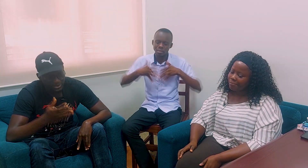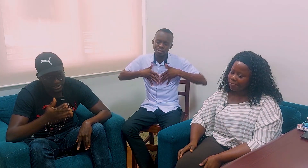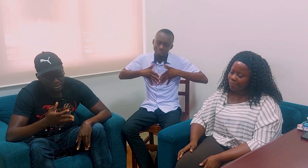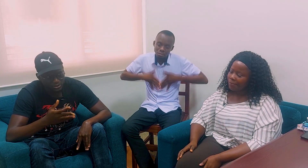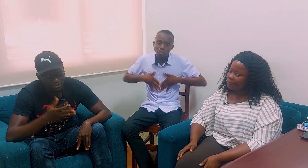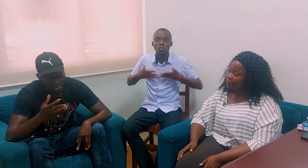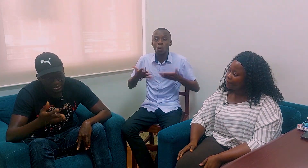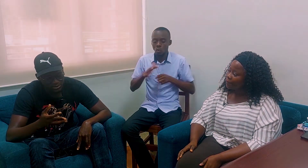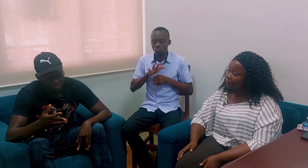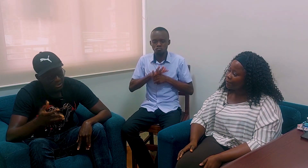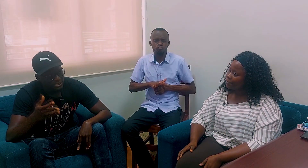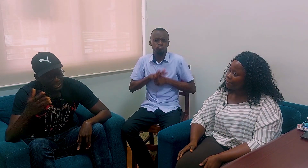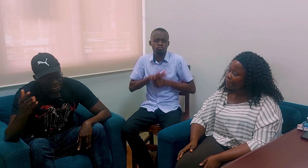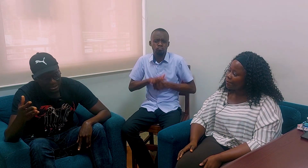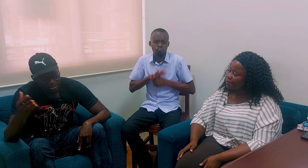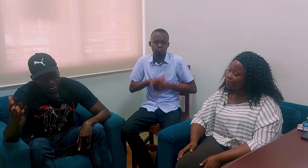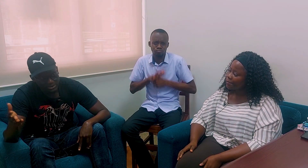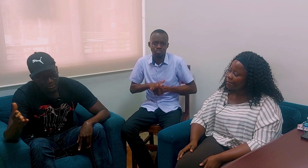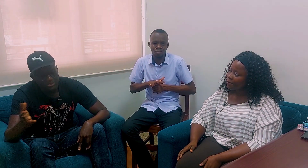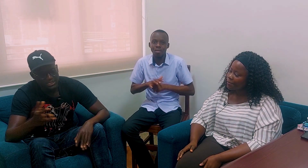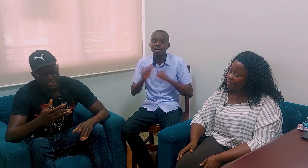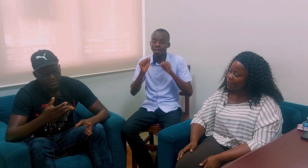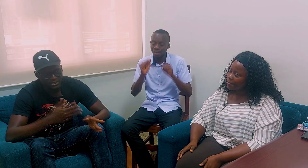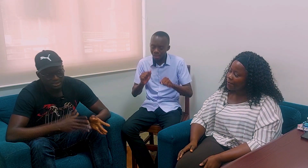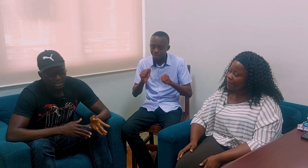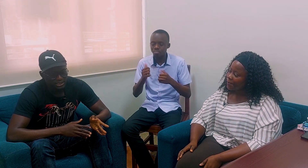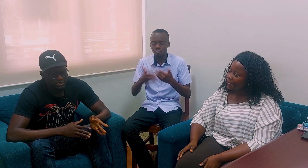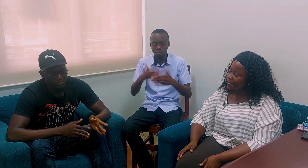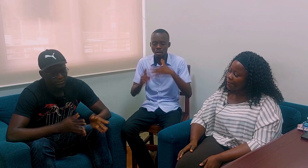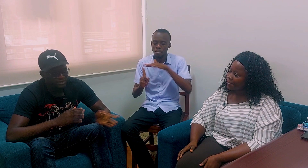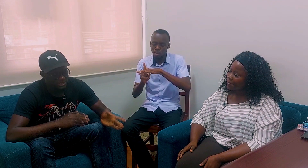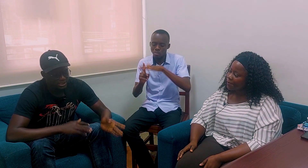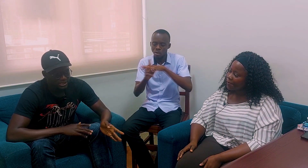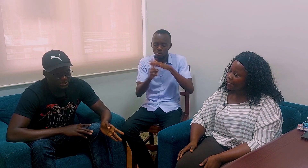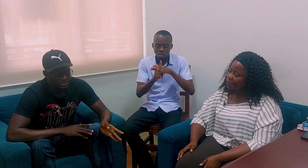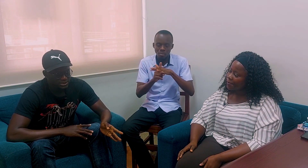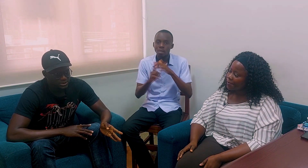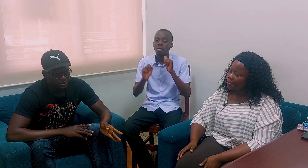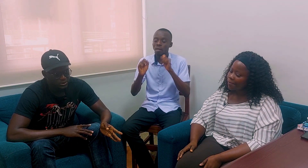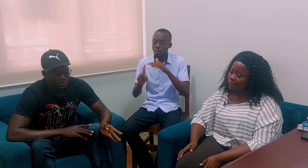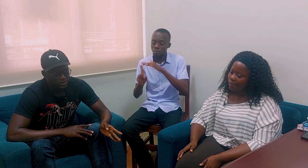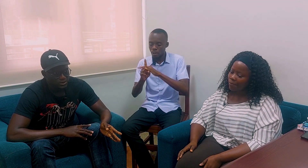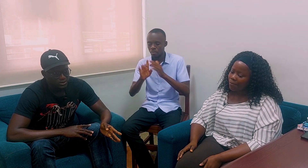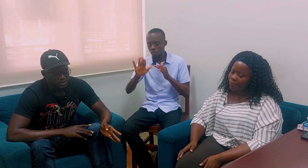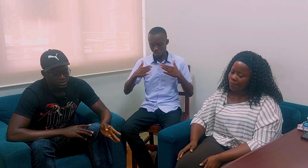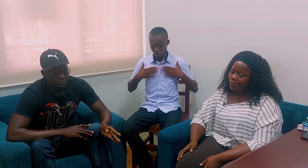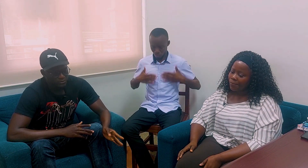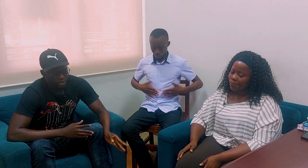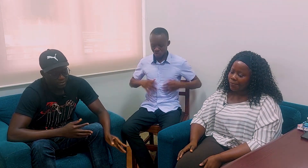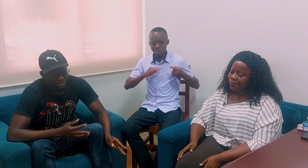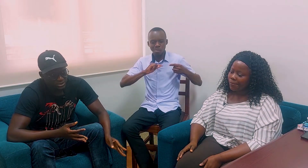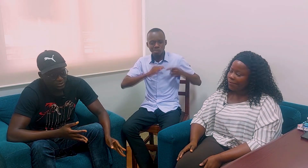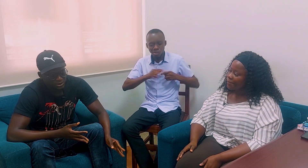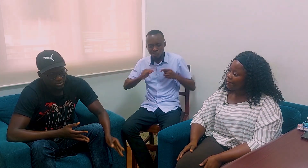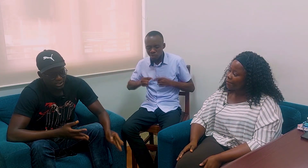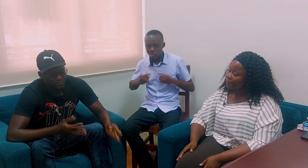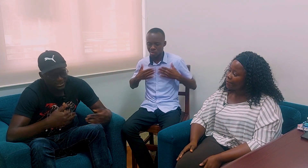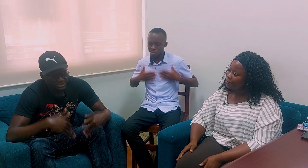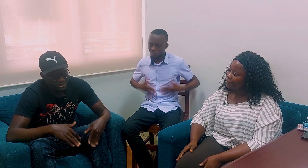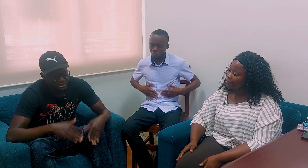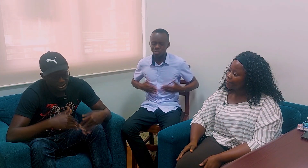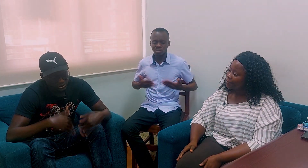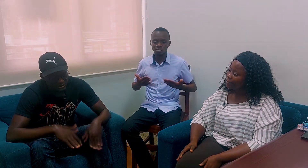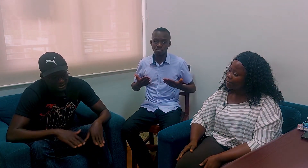exactly. Stress can also lead to other conditions, which, like I mentioned earlier, some of the physical aspects as well. If you are really stressed, you